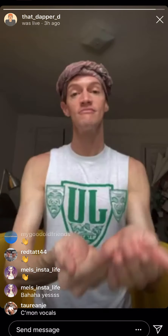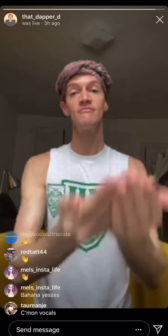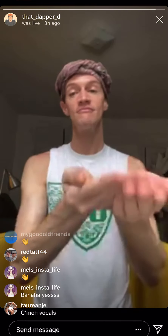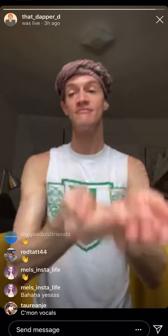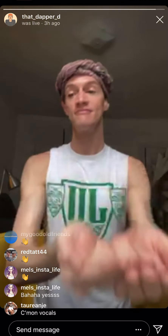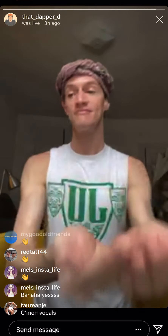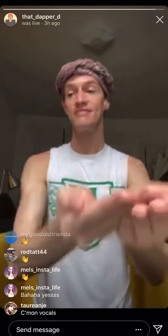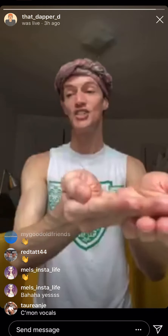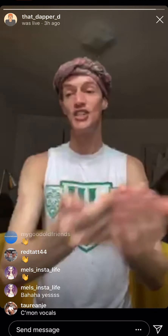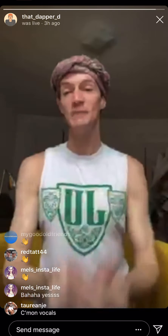Ship.